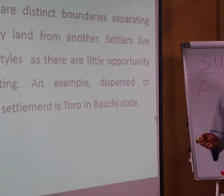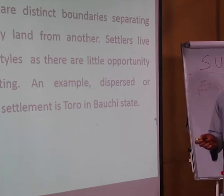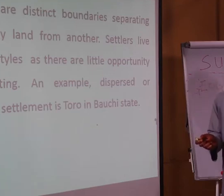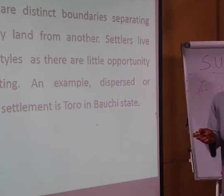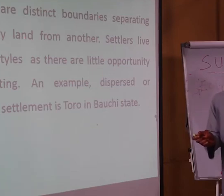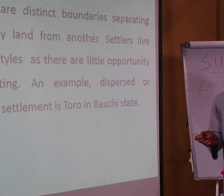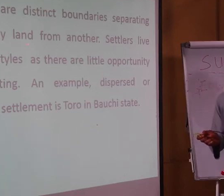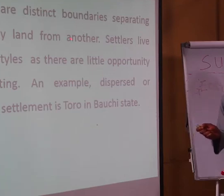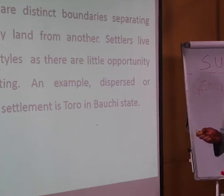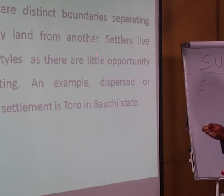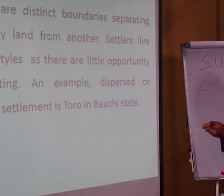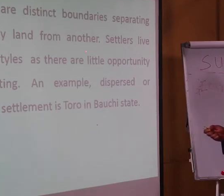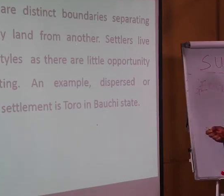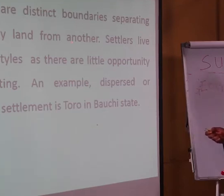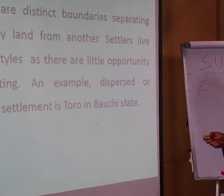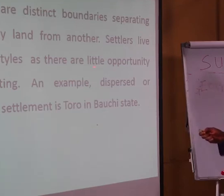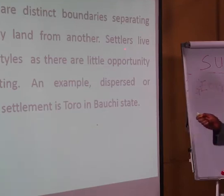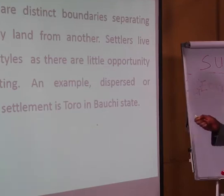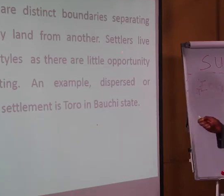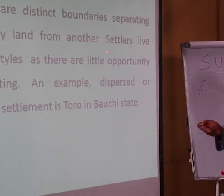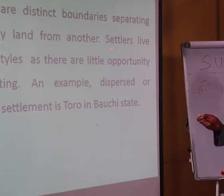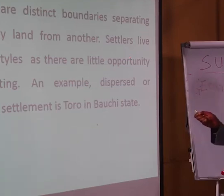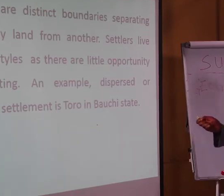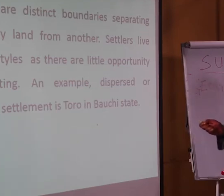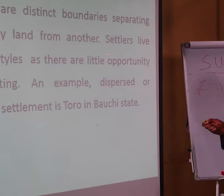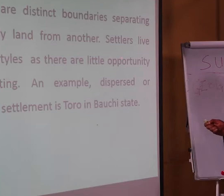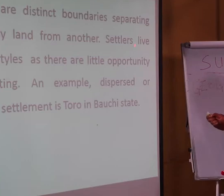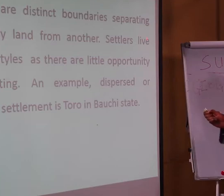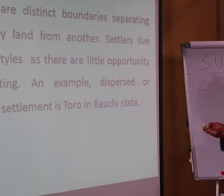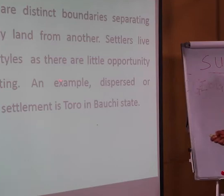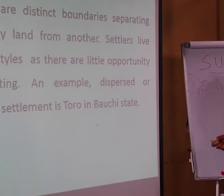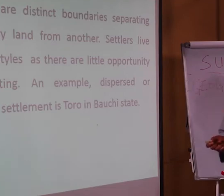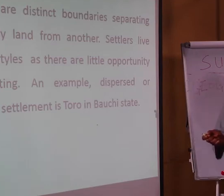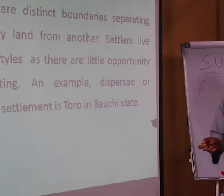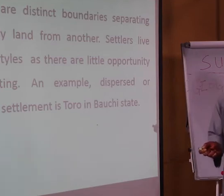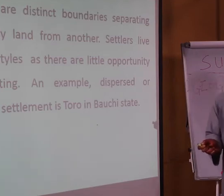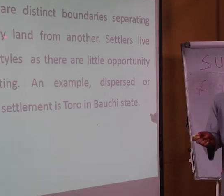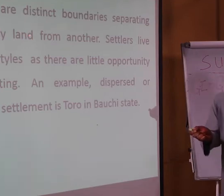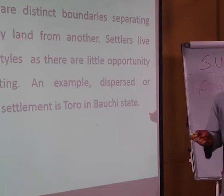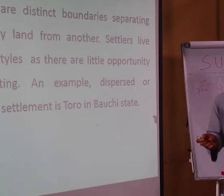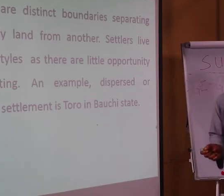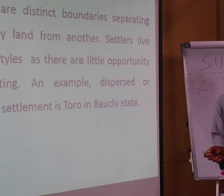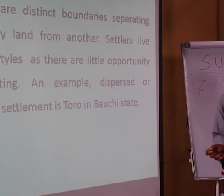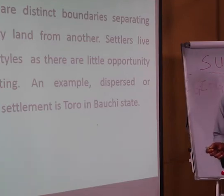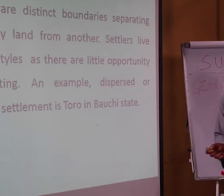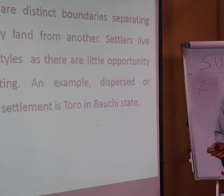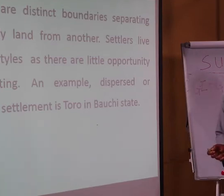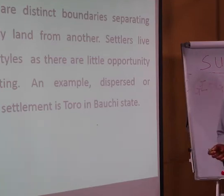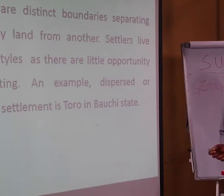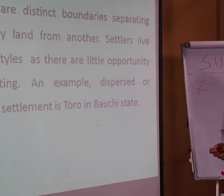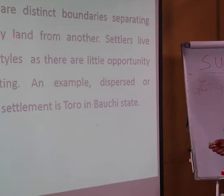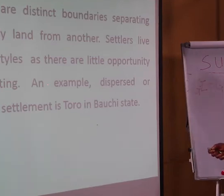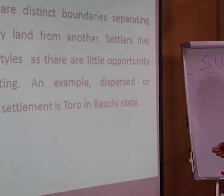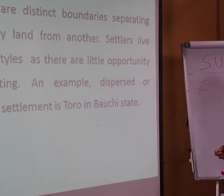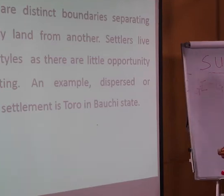one family land from another. The settler live quiet lifestyle. They